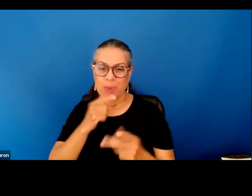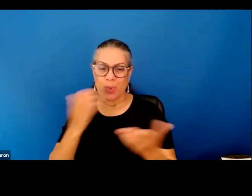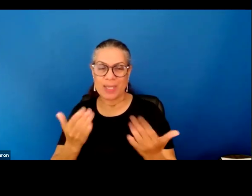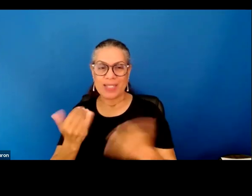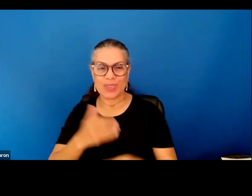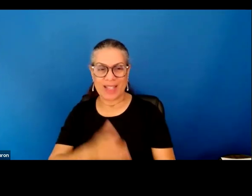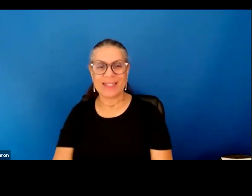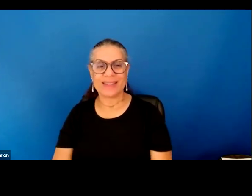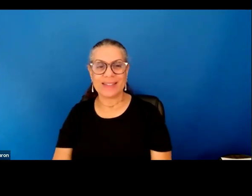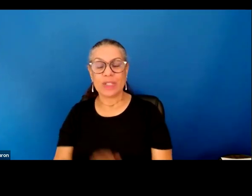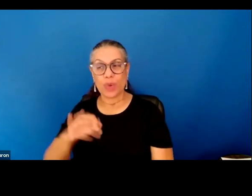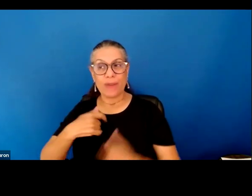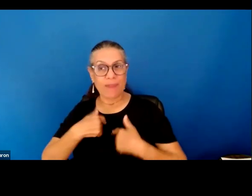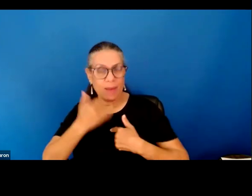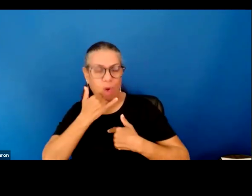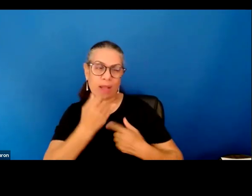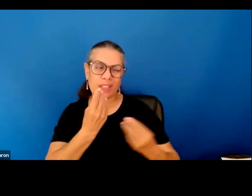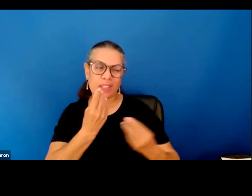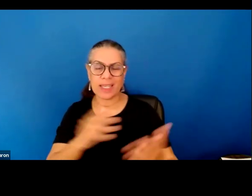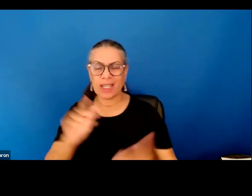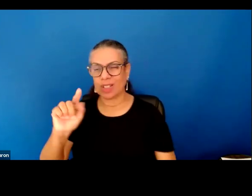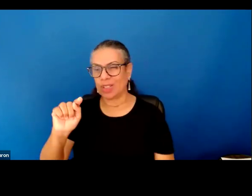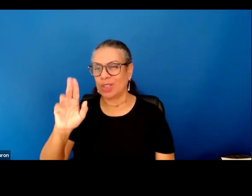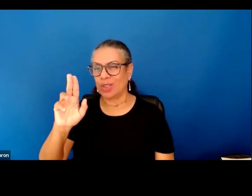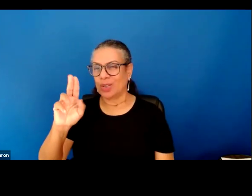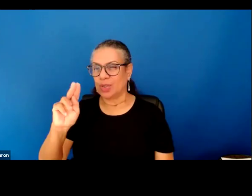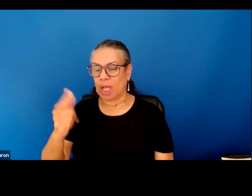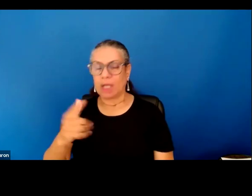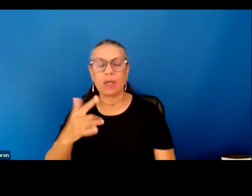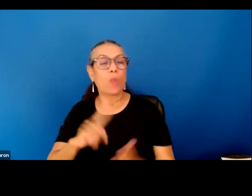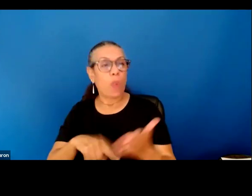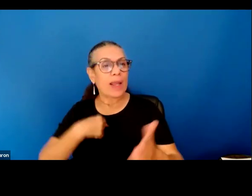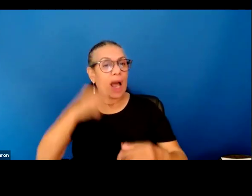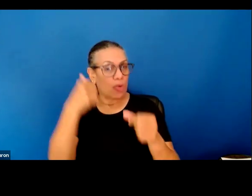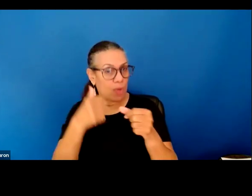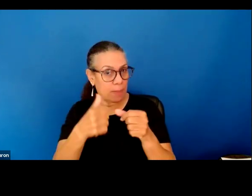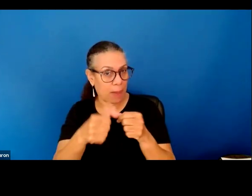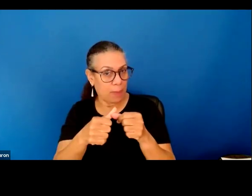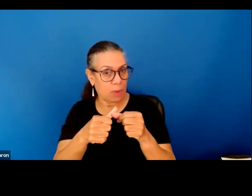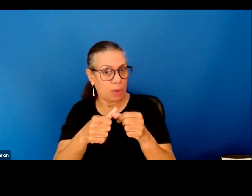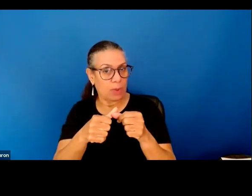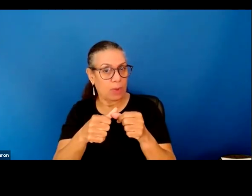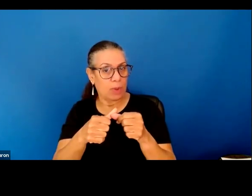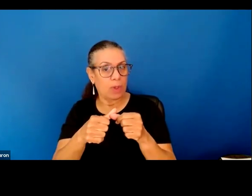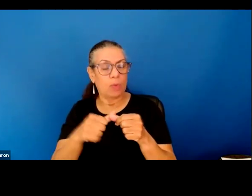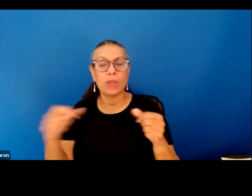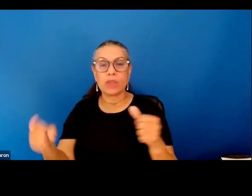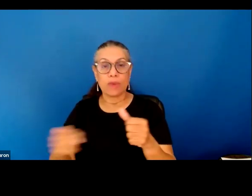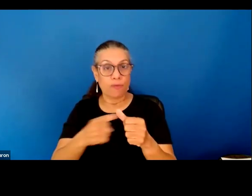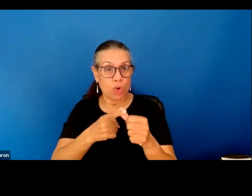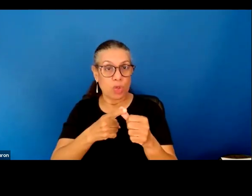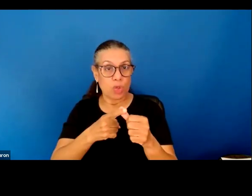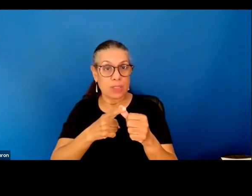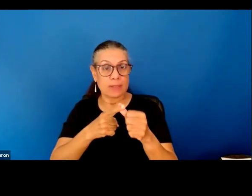sure, if I have this incorrect. But from what I remember of the conversation, a key driver and original intention of